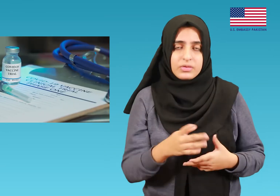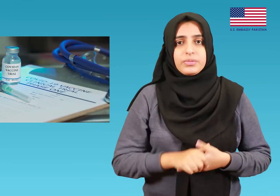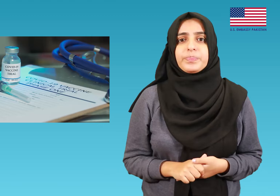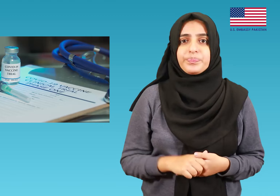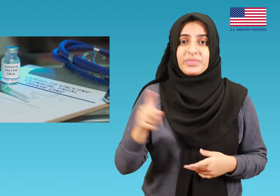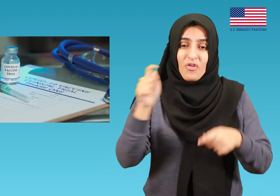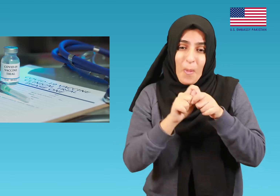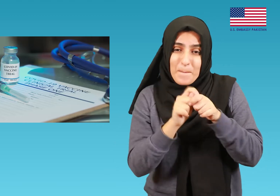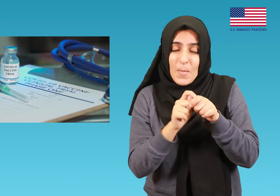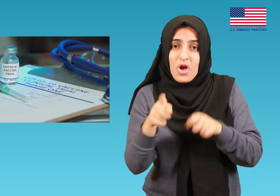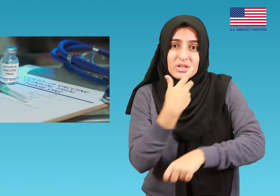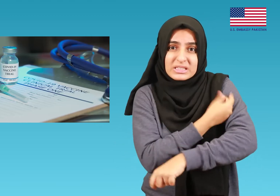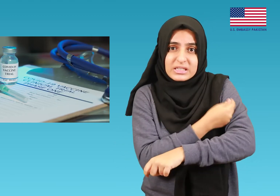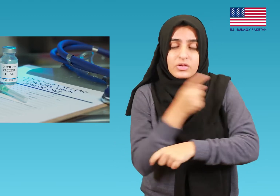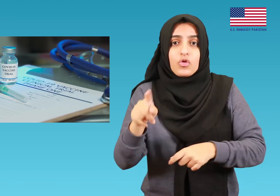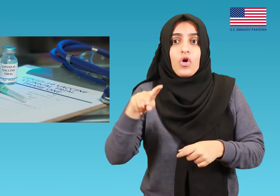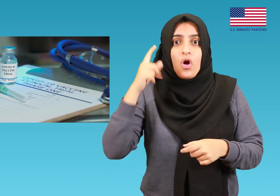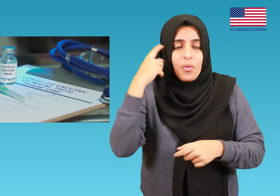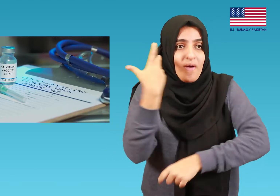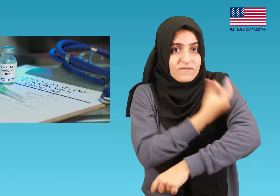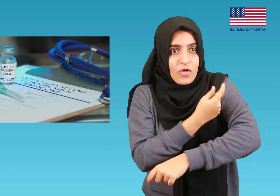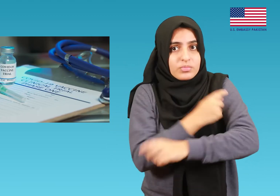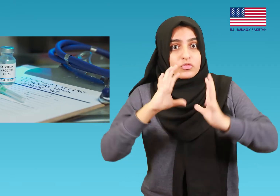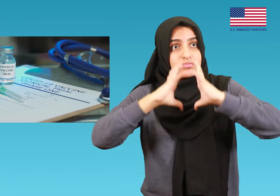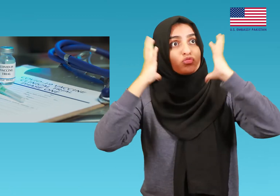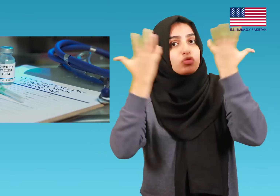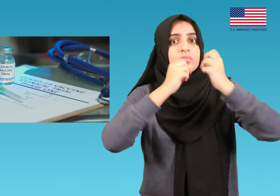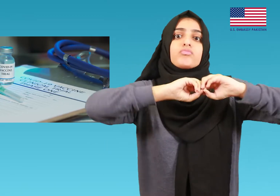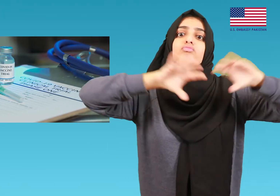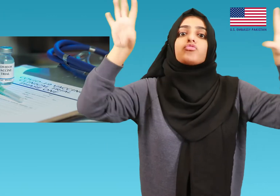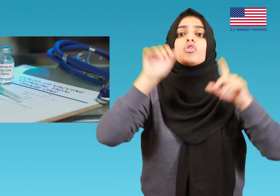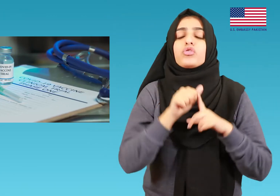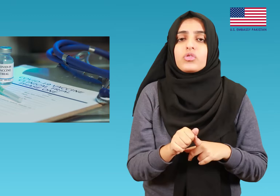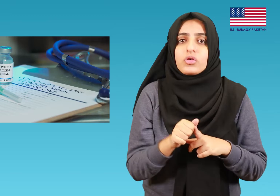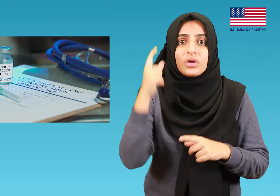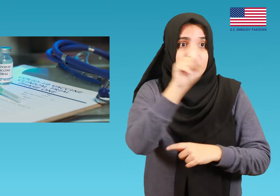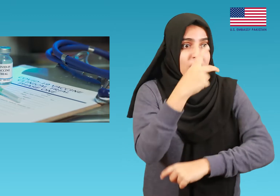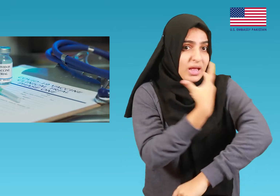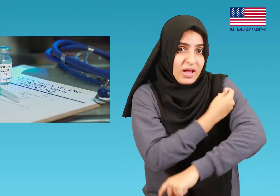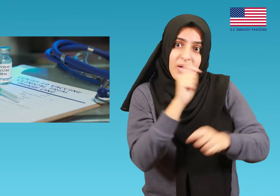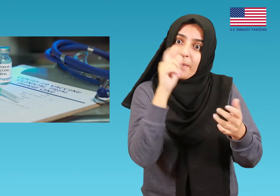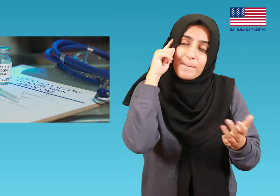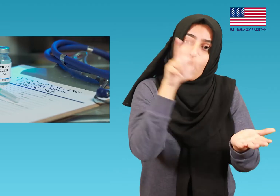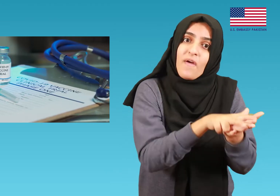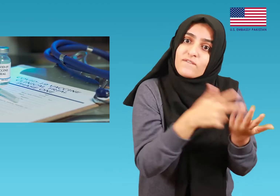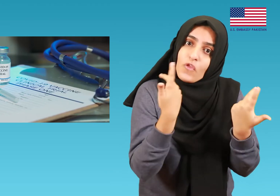The developers are also planning to manufacture their vaccines globally. Even after a vaccine is approved and available,